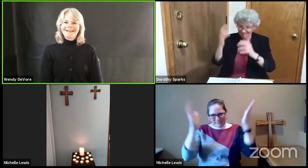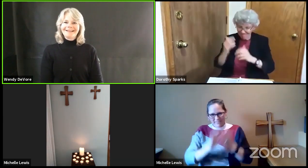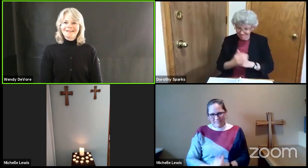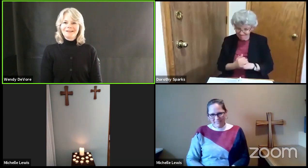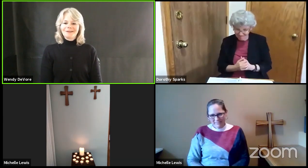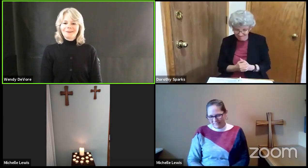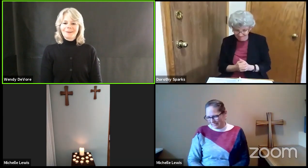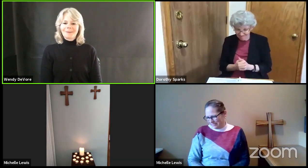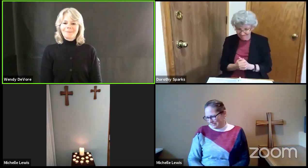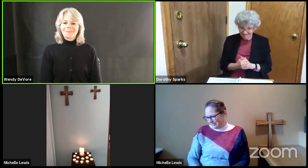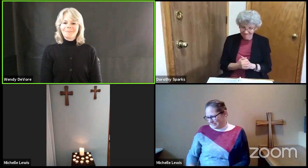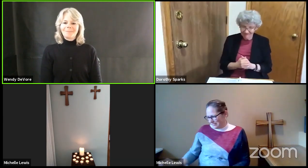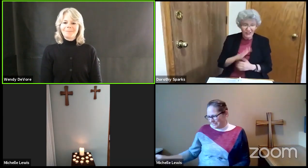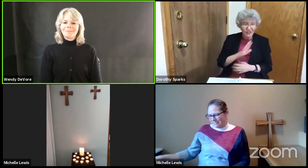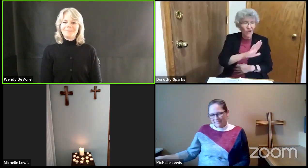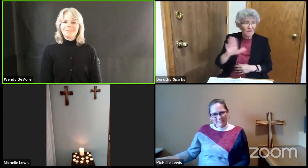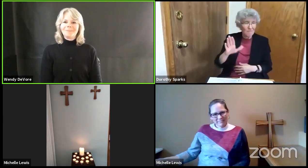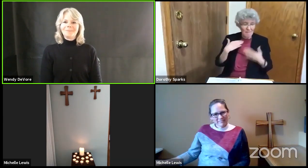Alleluia.